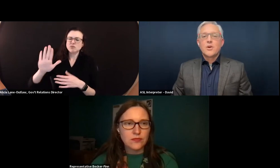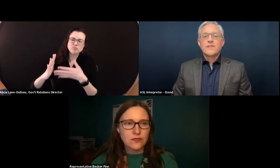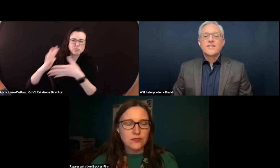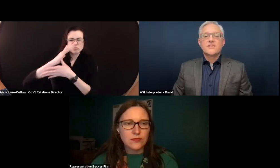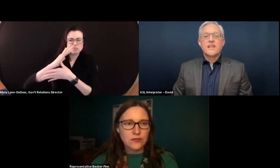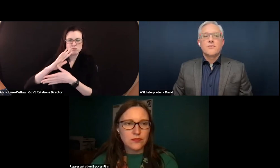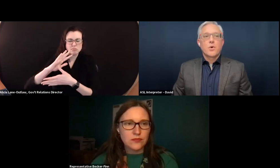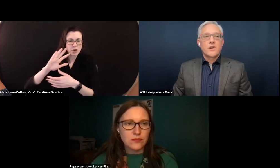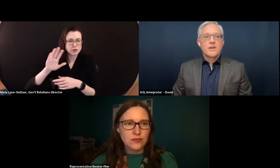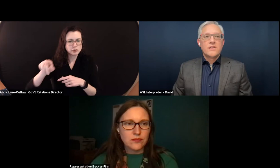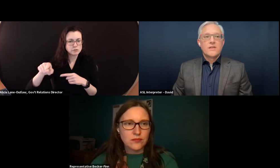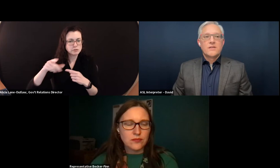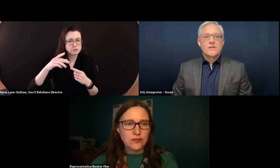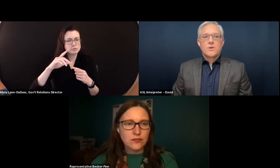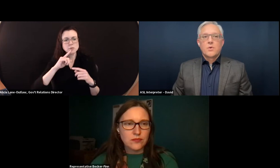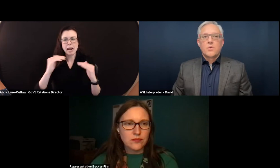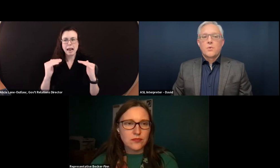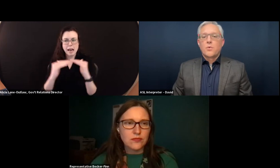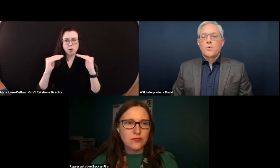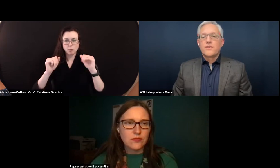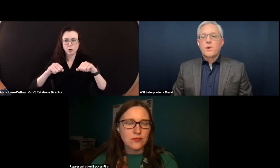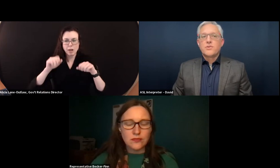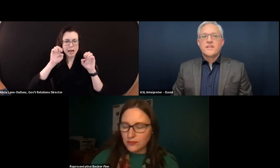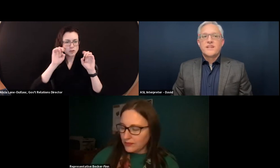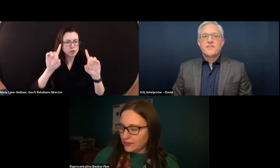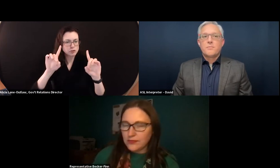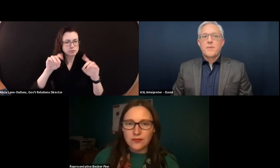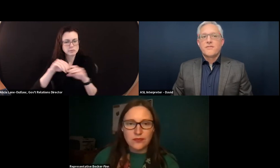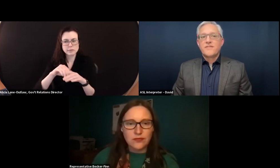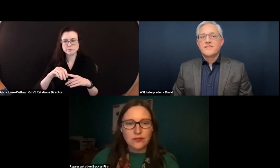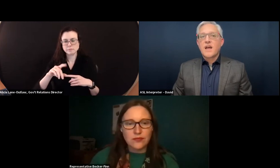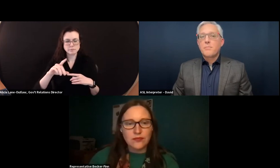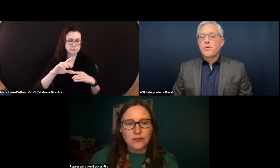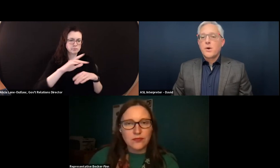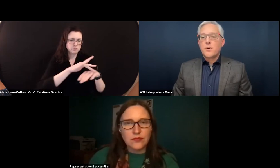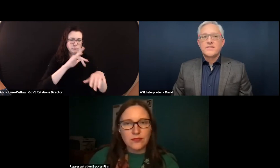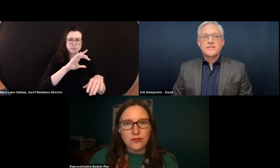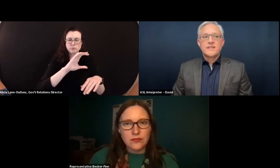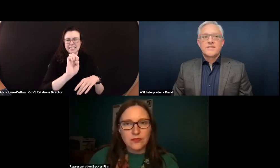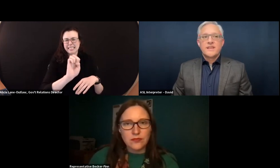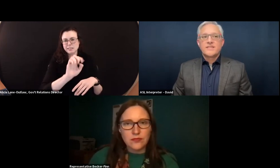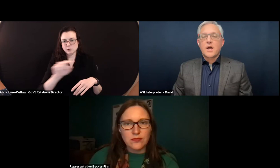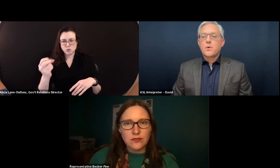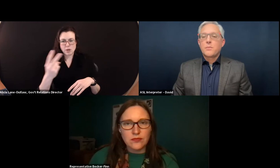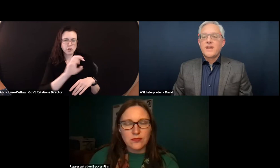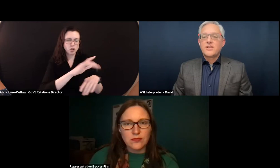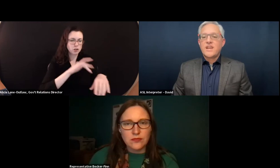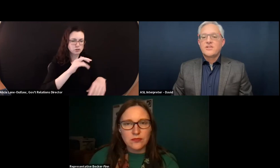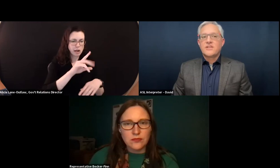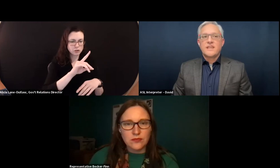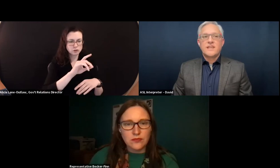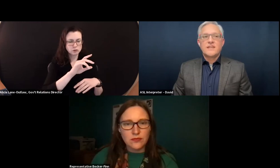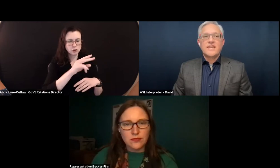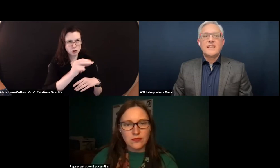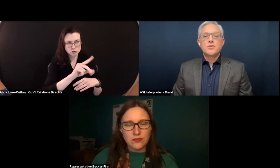In her legislative work, one of Representative Becker-Finn's top priorities is equitable